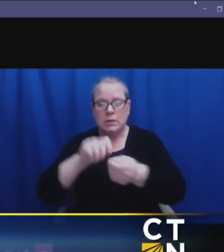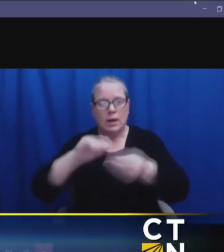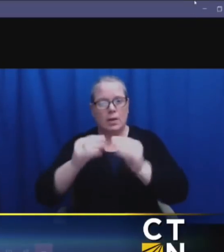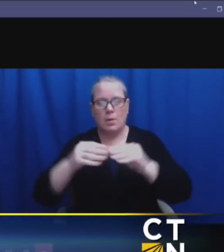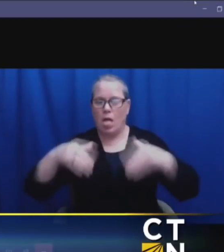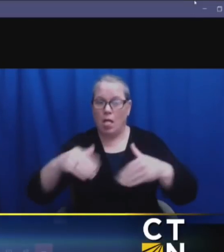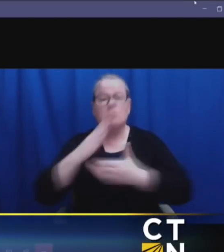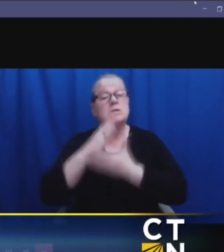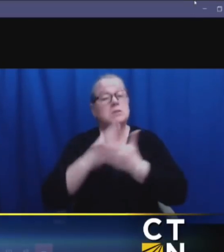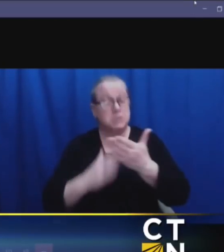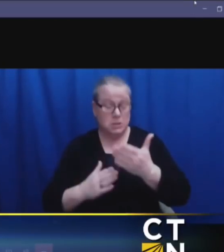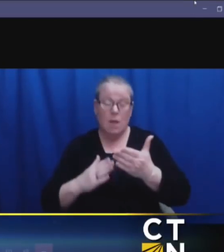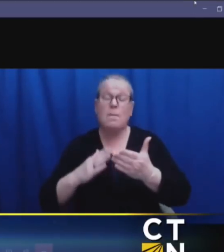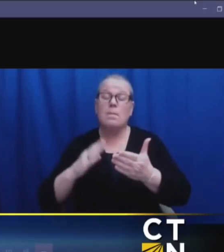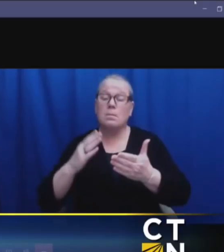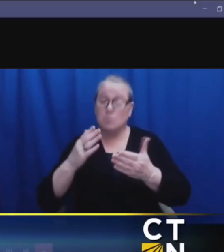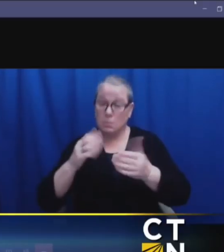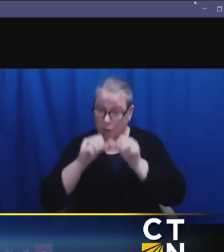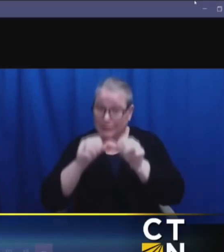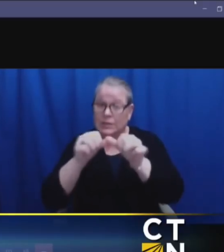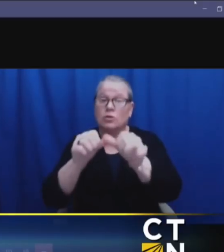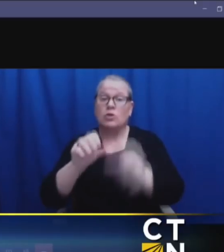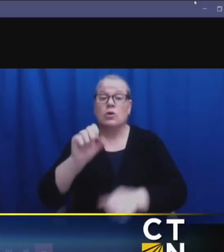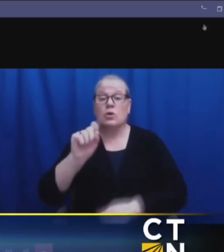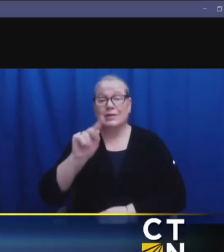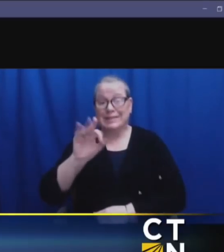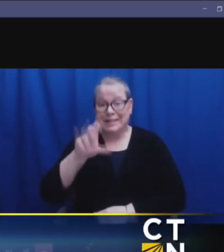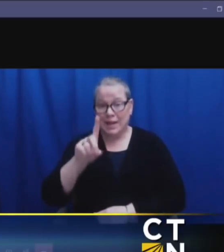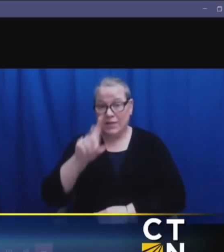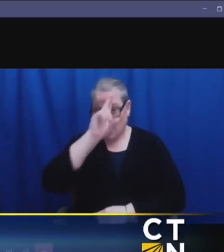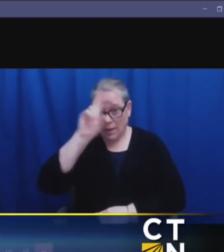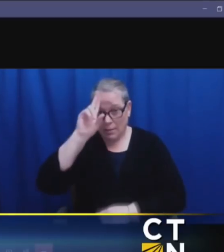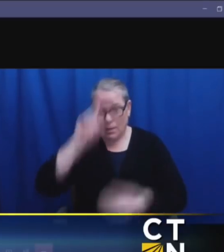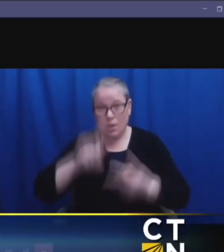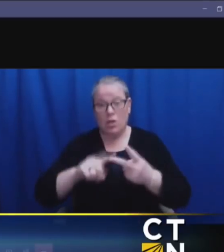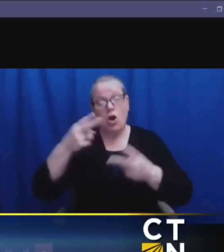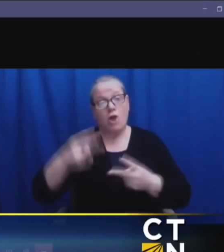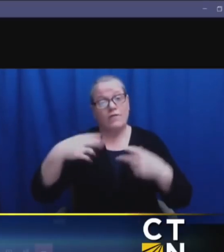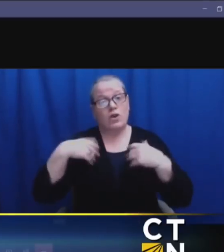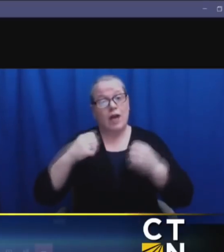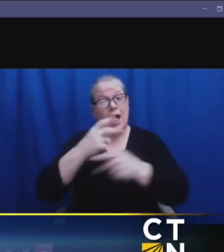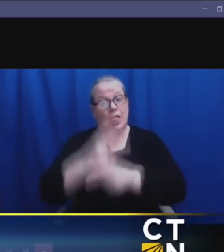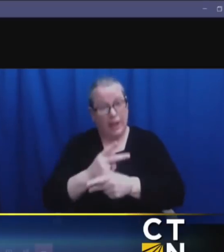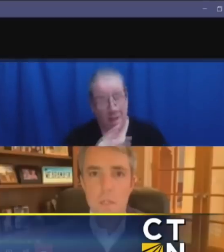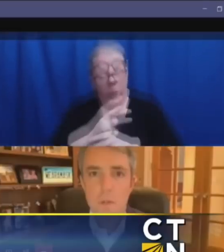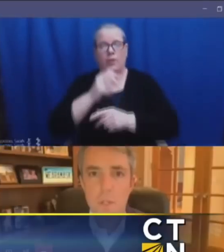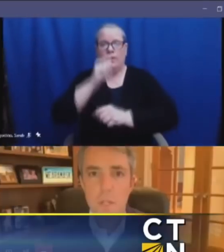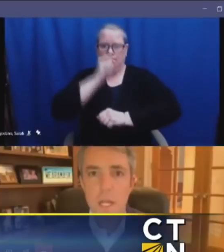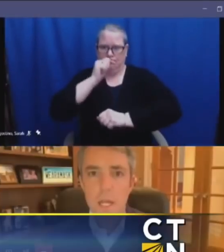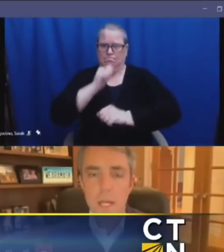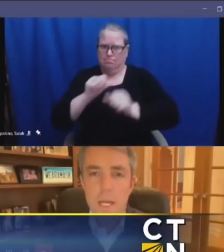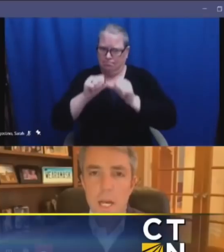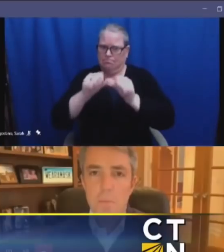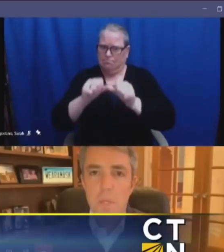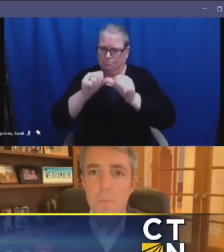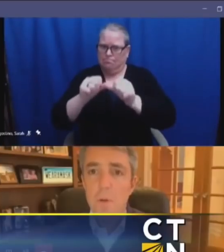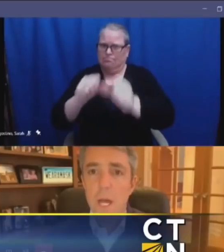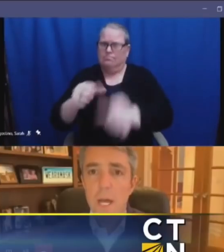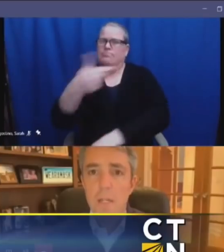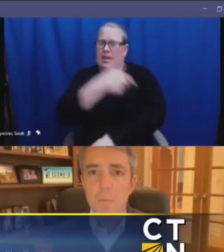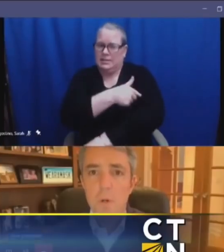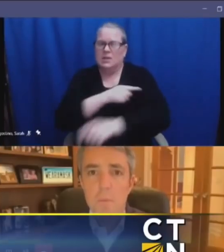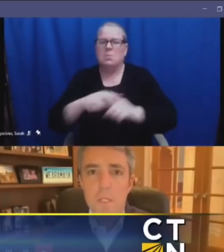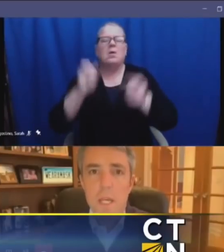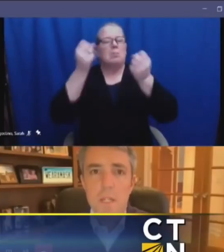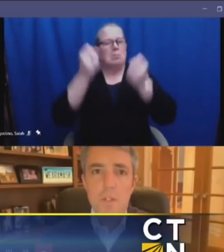through the storm. Hartford Healthcare, Stanford Hospital, others have forged ahead, but we do know there's been a significant disruption today. People